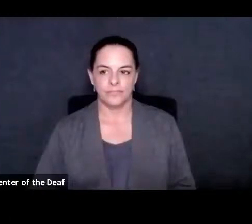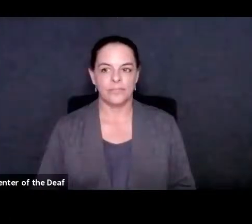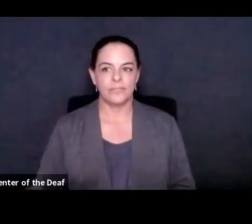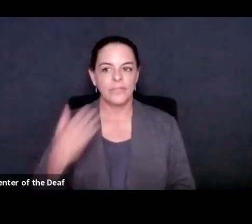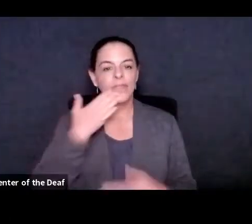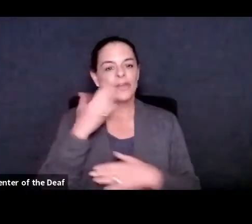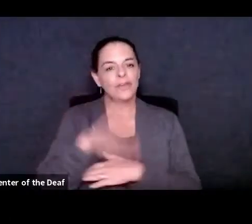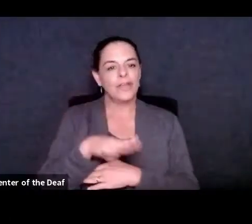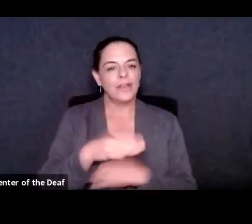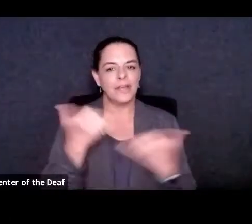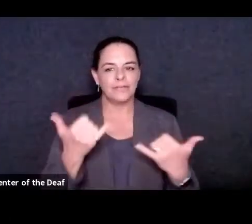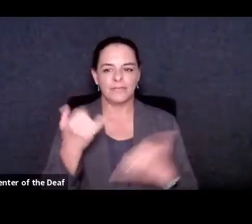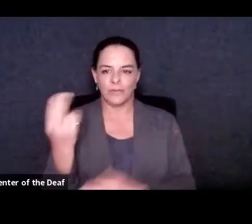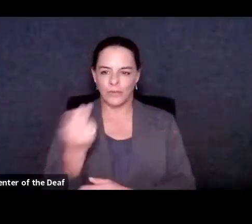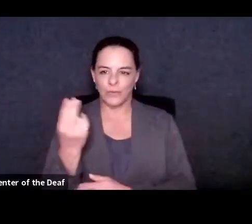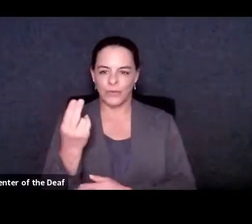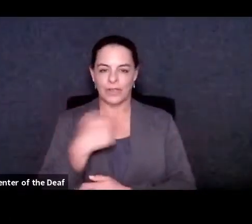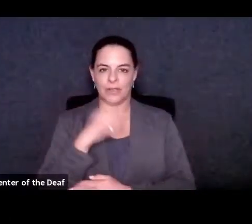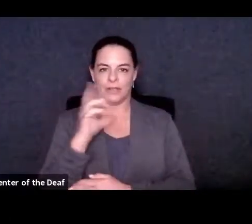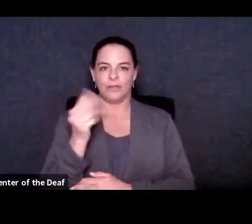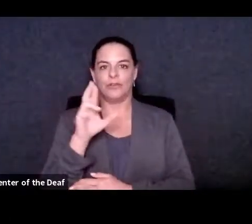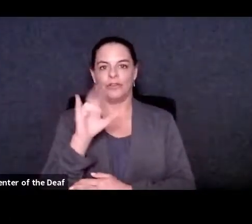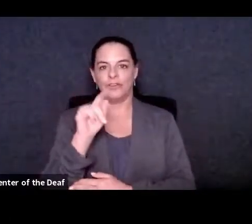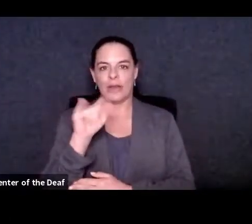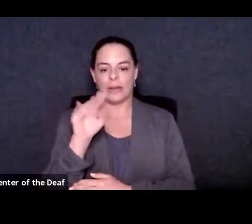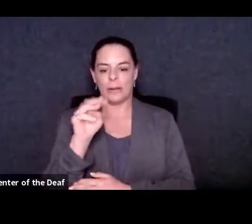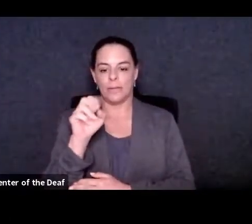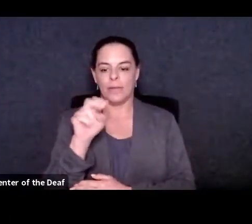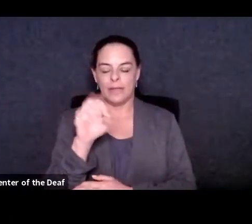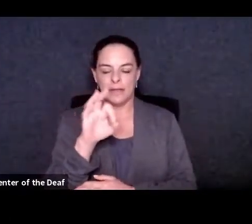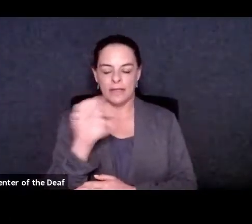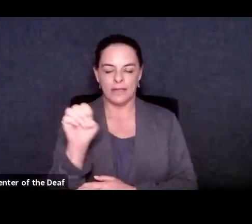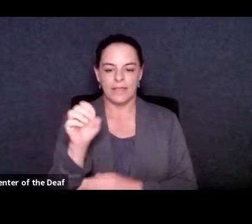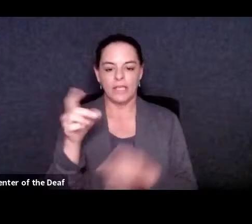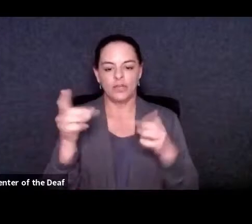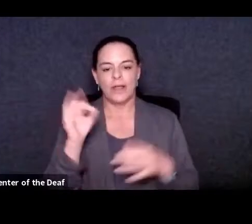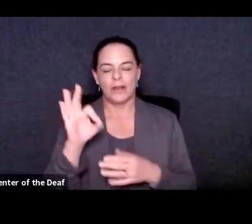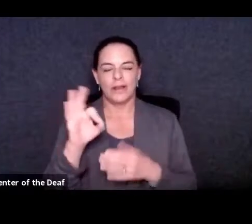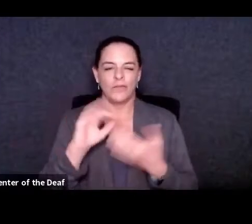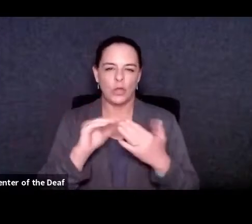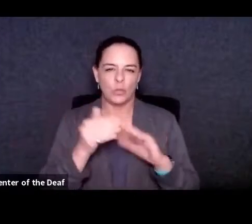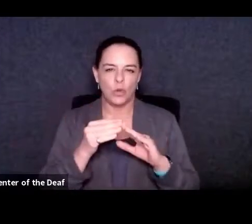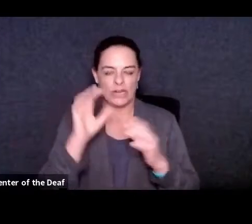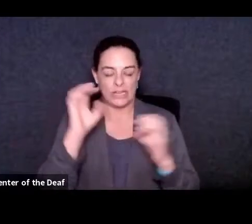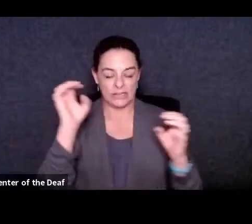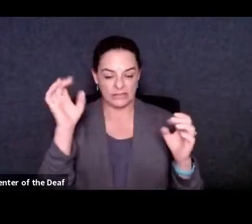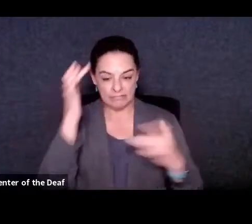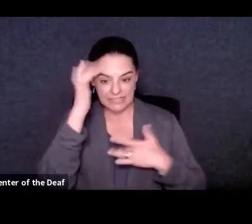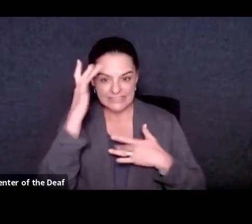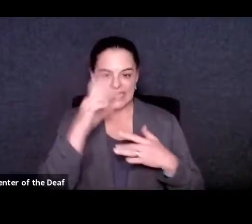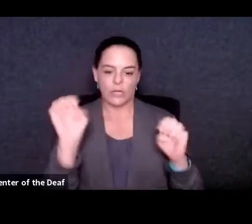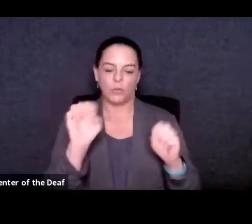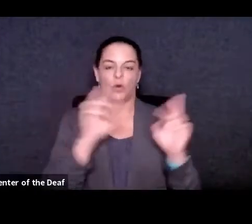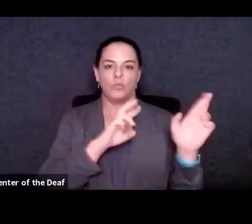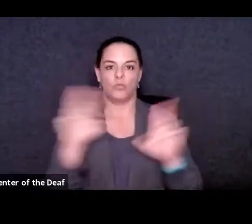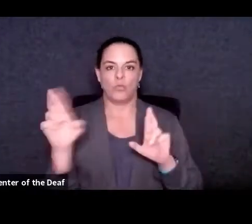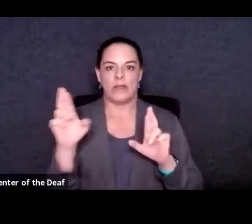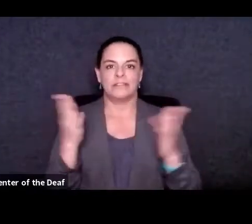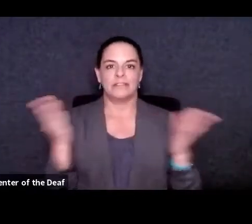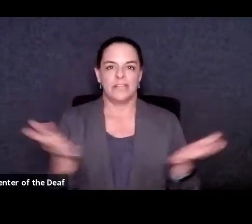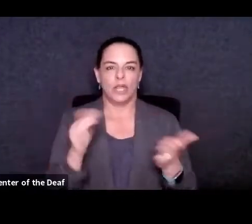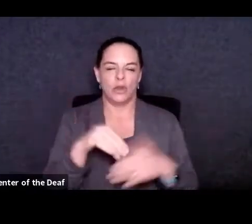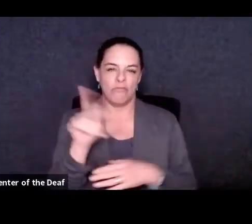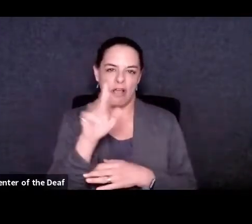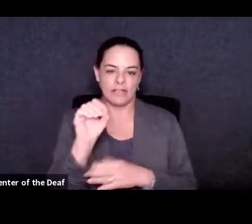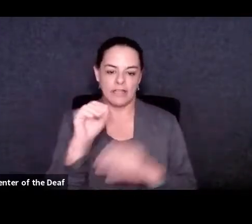Good Thursday afternoon. I'm Charity Menifee, Director of Communicable and Environmental Disease and Emergency Preparedness here at Knox County Health Department.